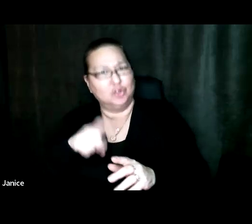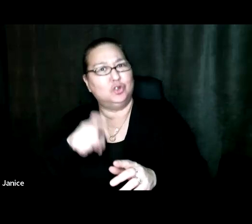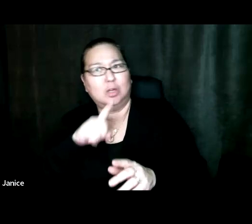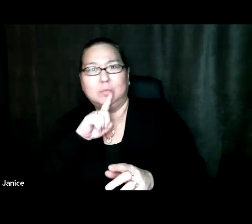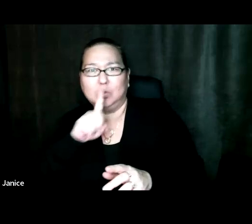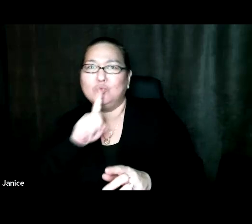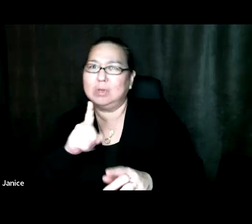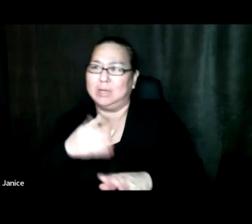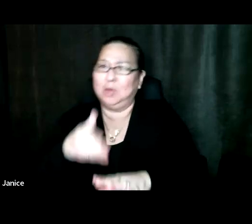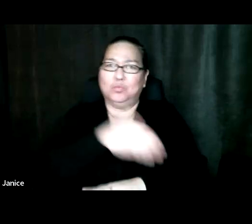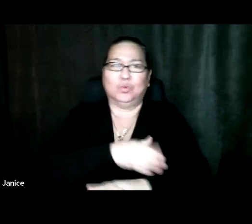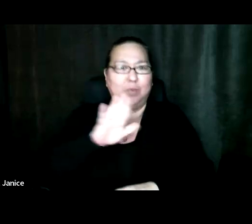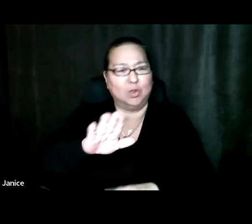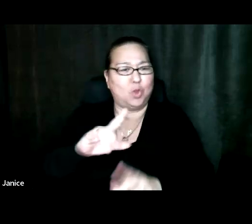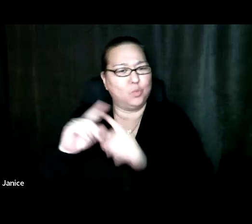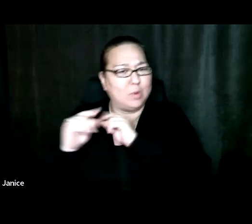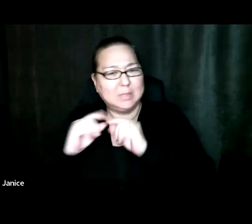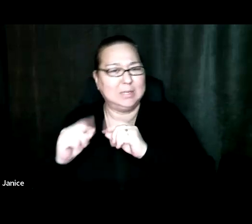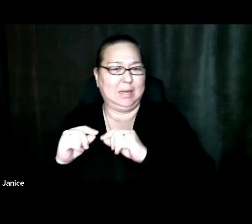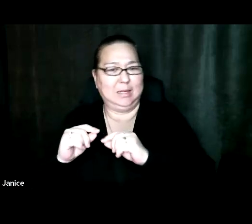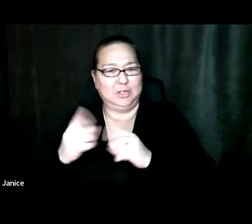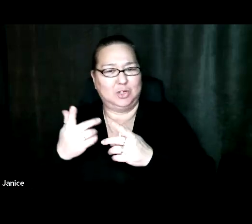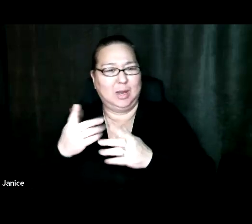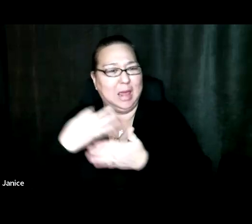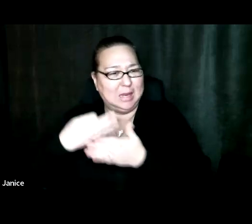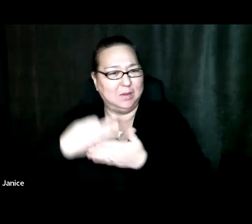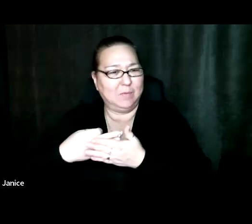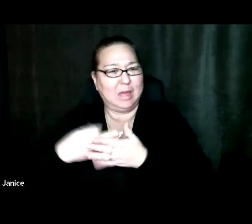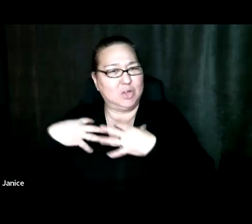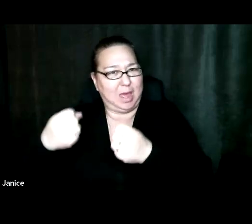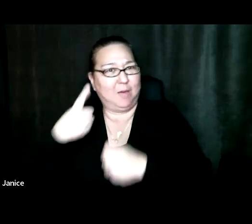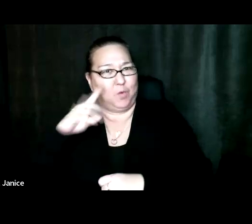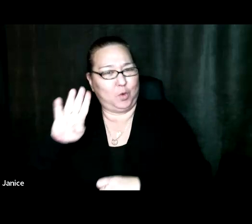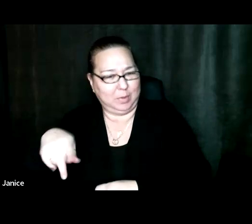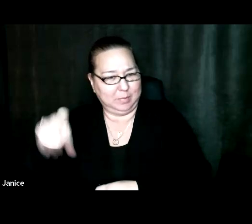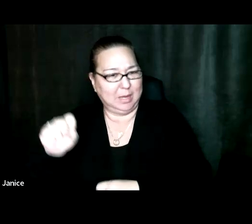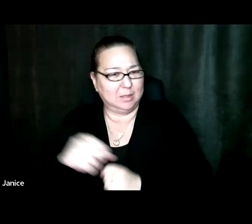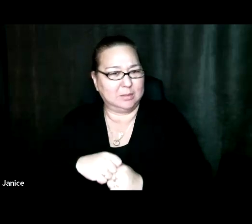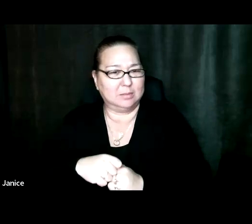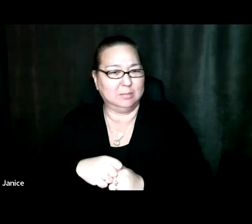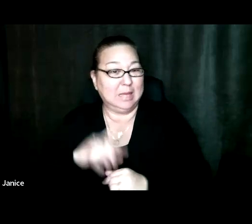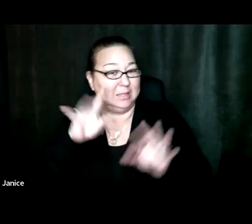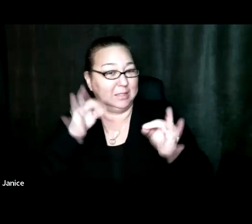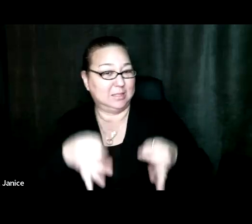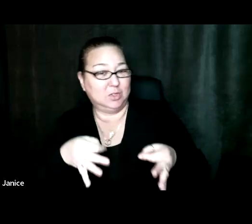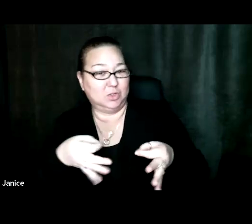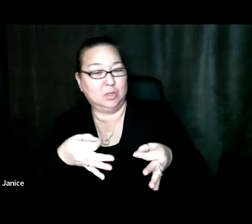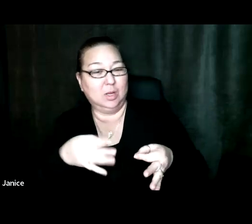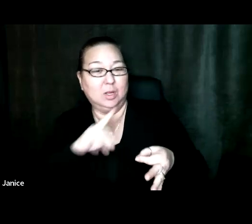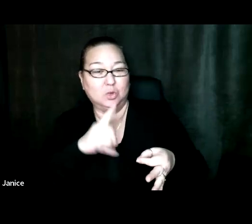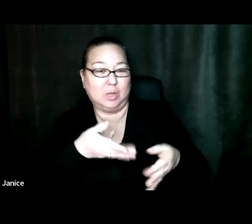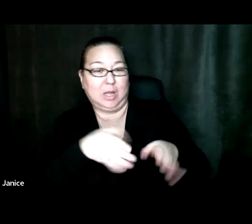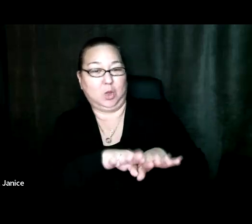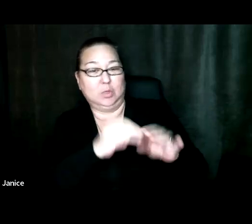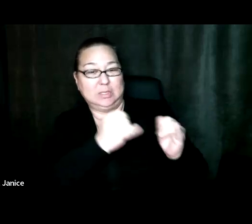to close individual classrooms across BPS is not a sufficient long-term fix, but rather a Band-Aid placed over a